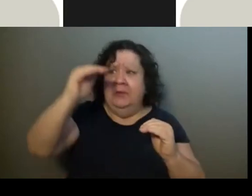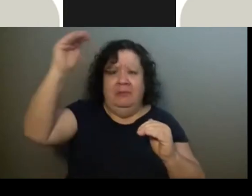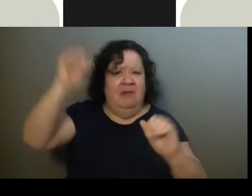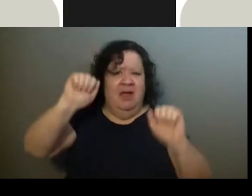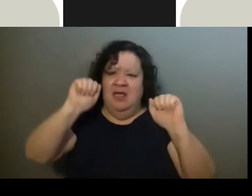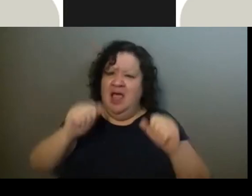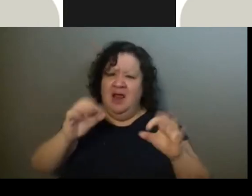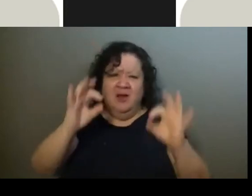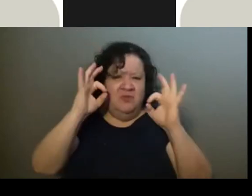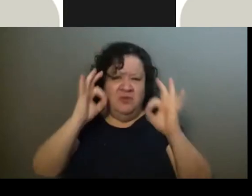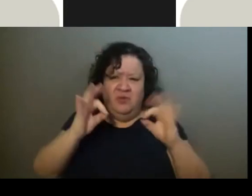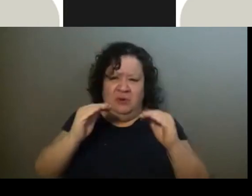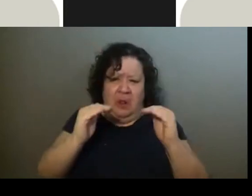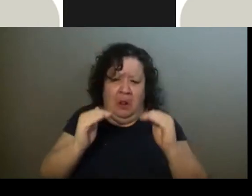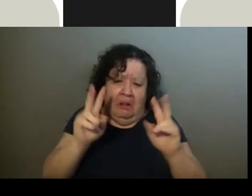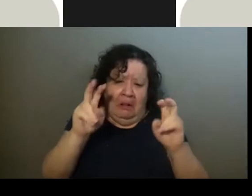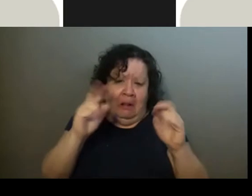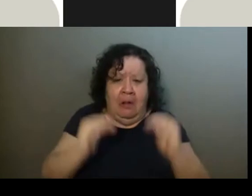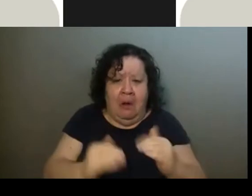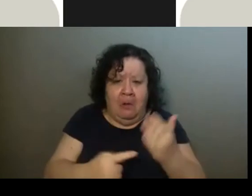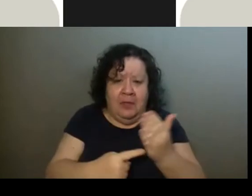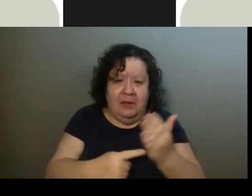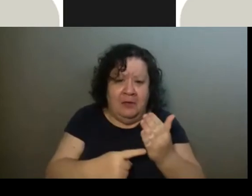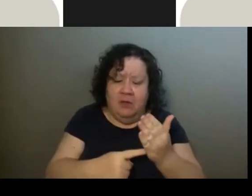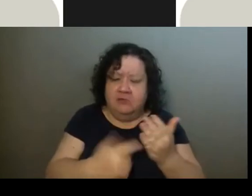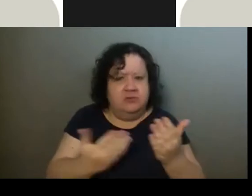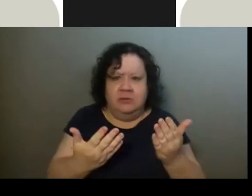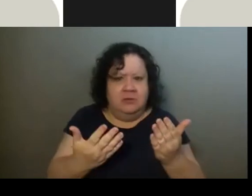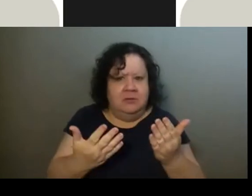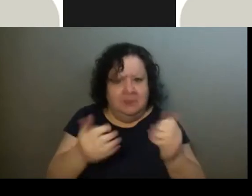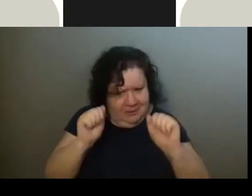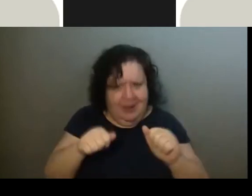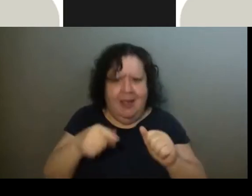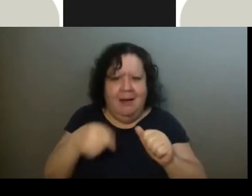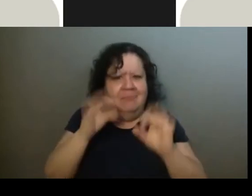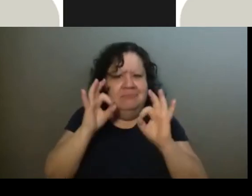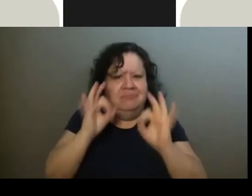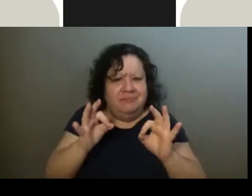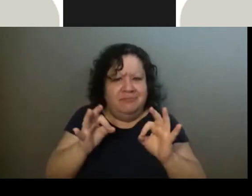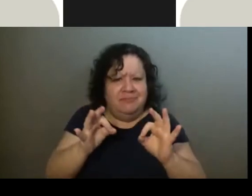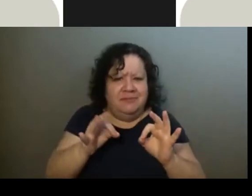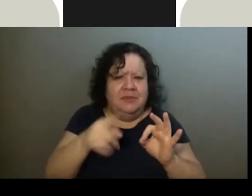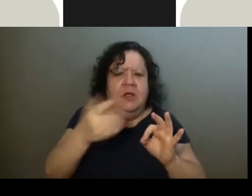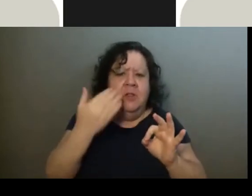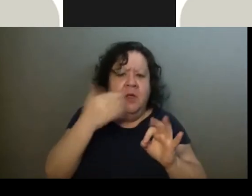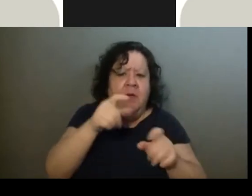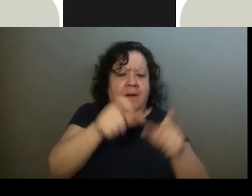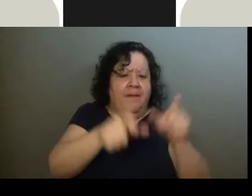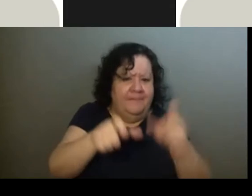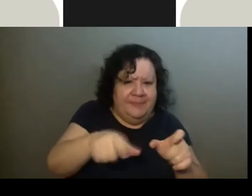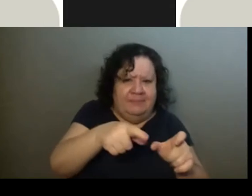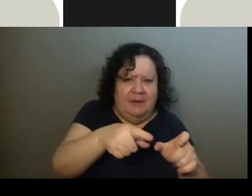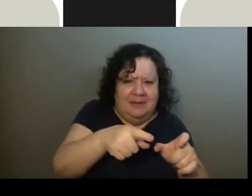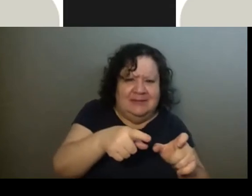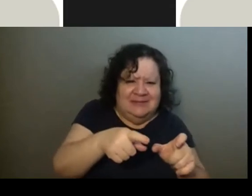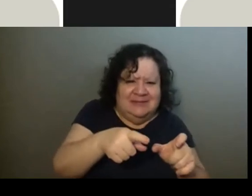to do this by putting people at the center of identifying the challenges and solutions. One small example is using instant voice